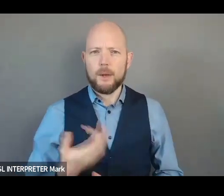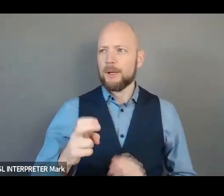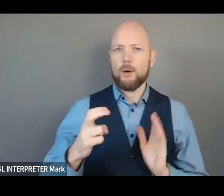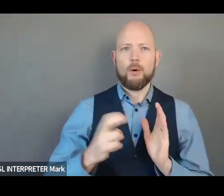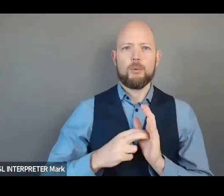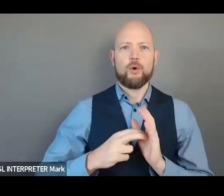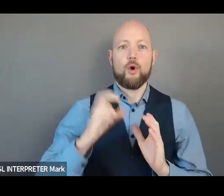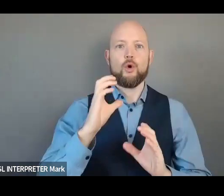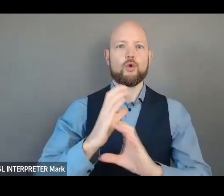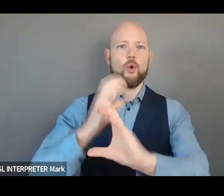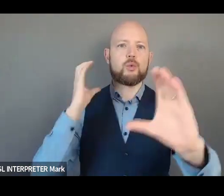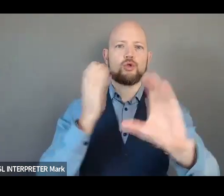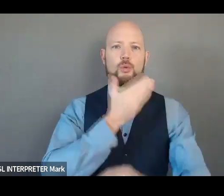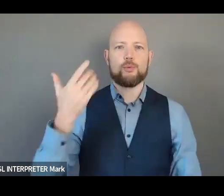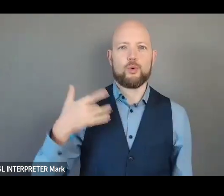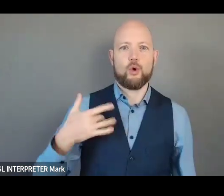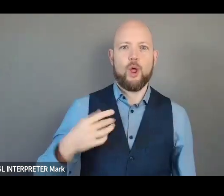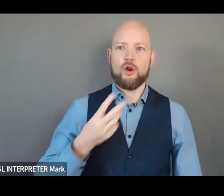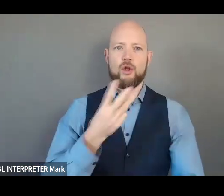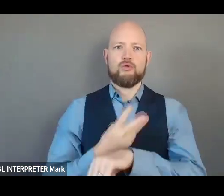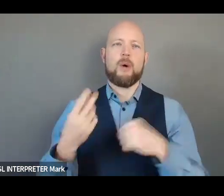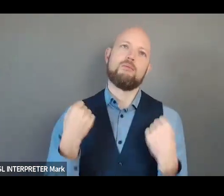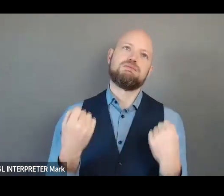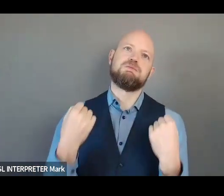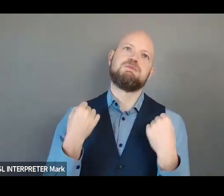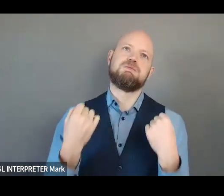but it was a 3-hour journey to get to the place.